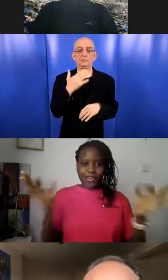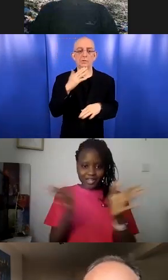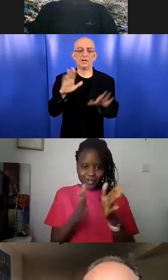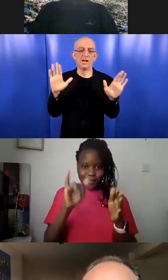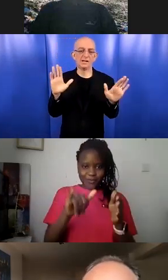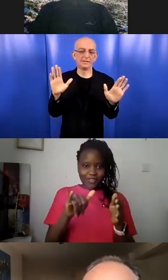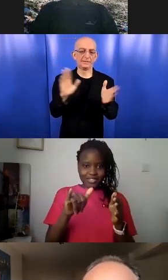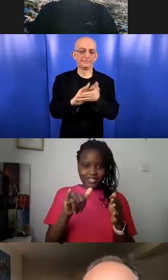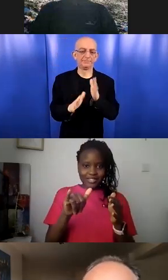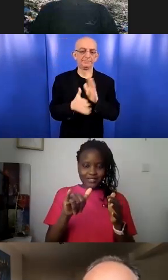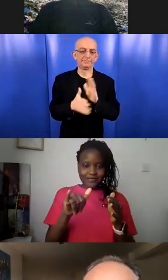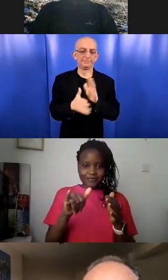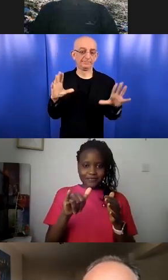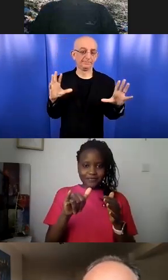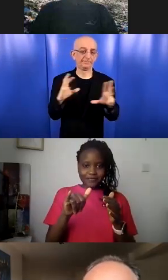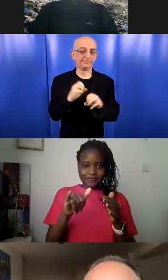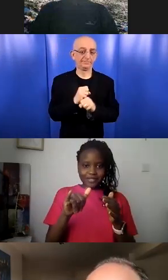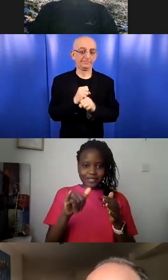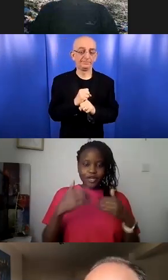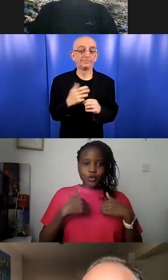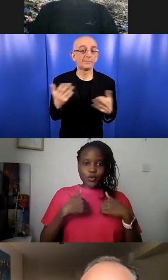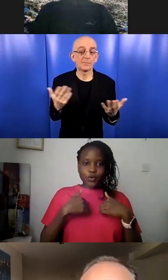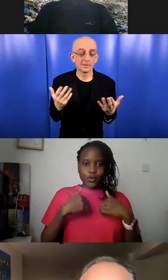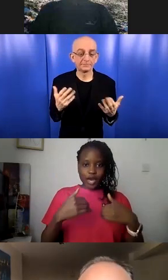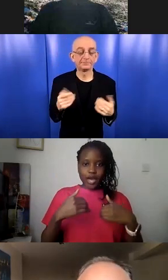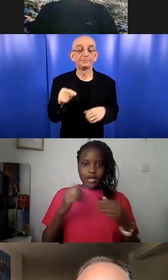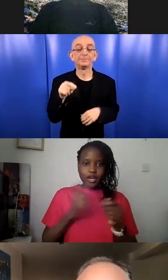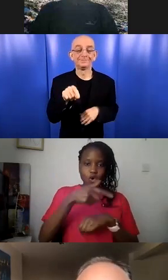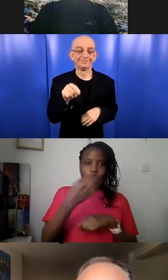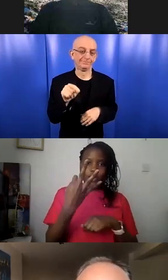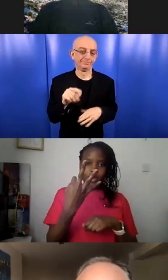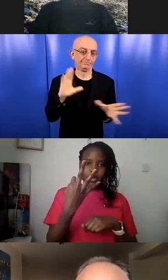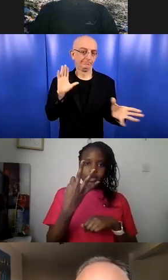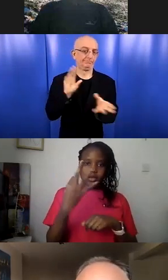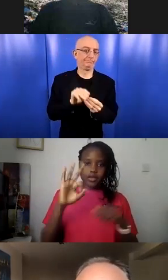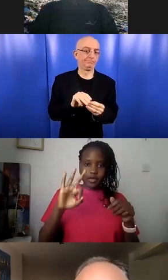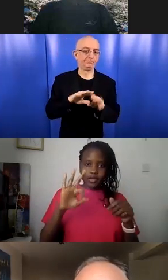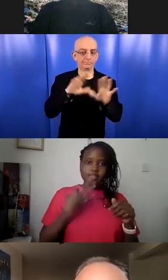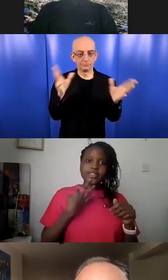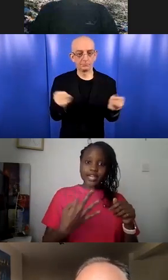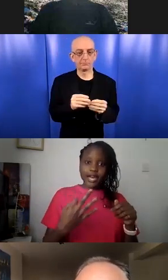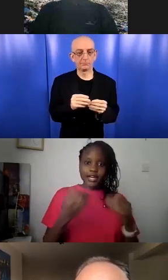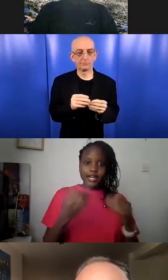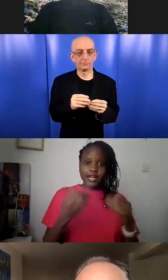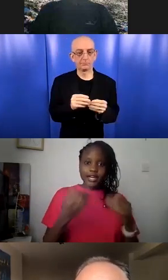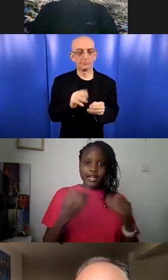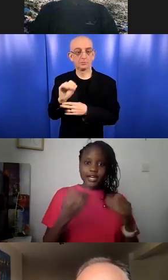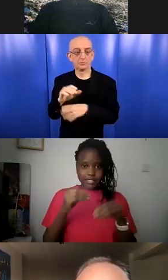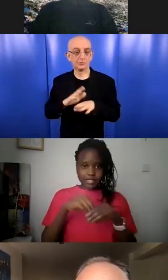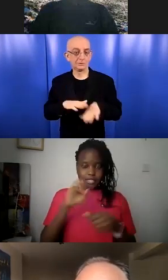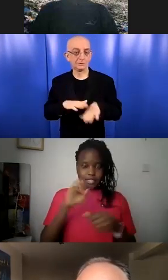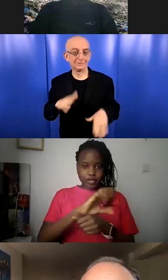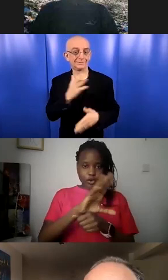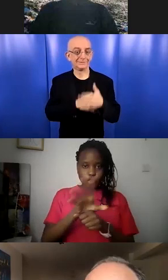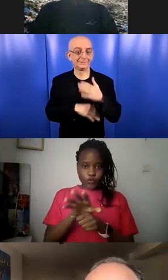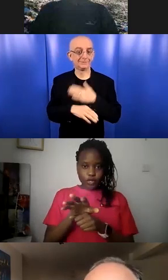that we had over 300 children with disabilities during